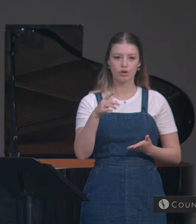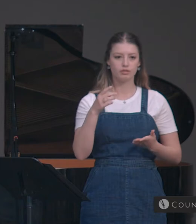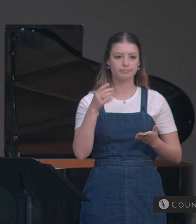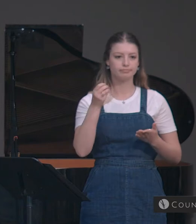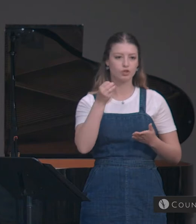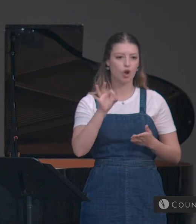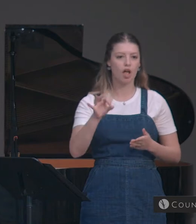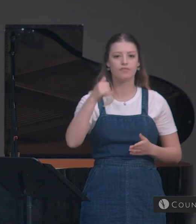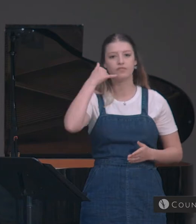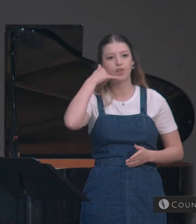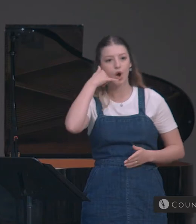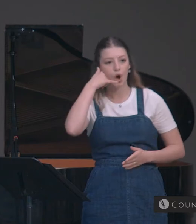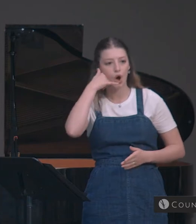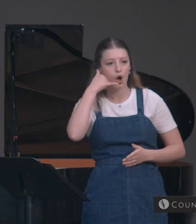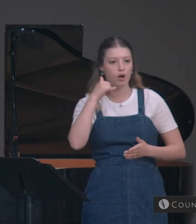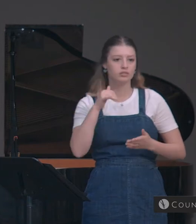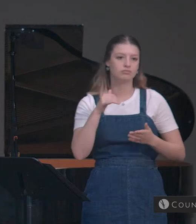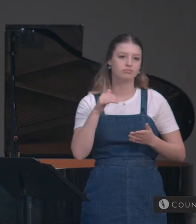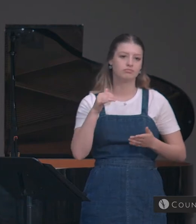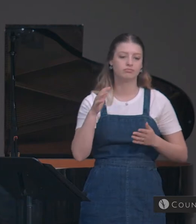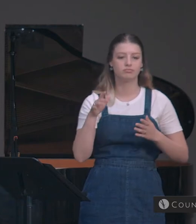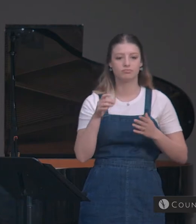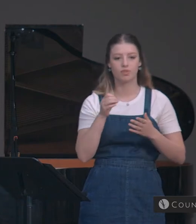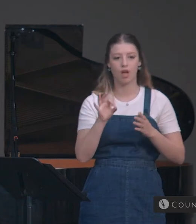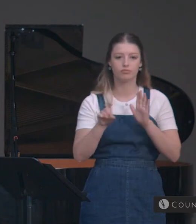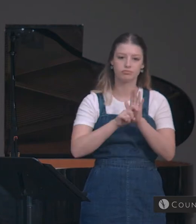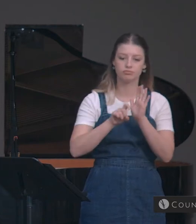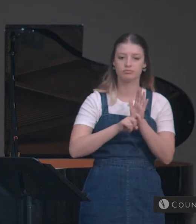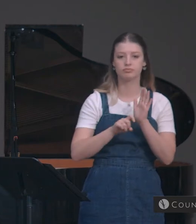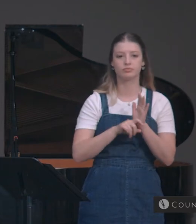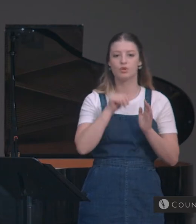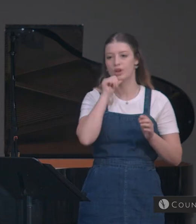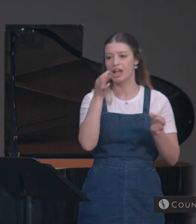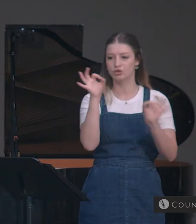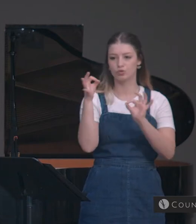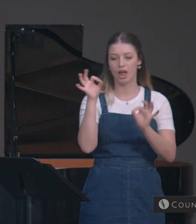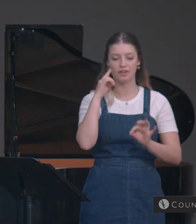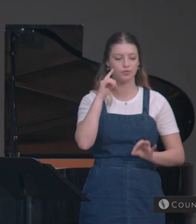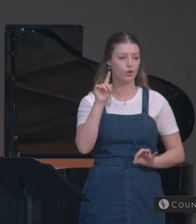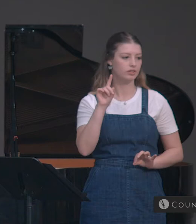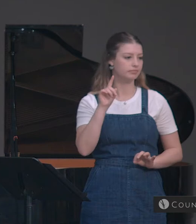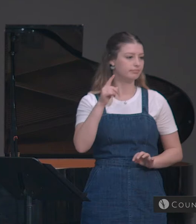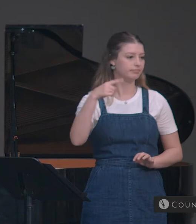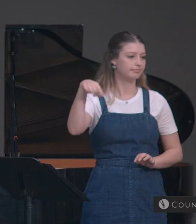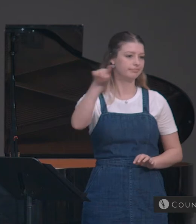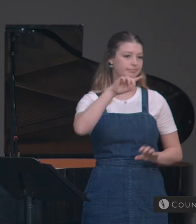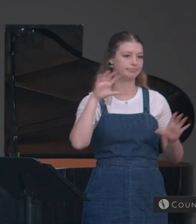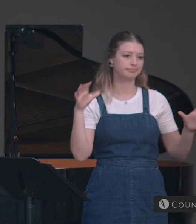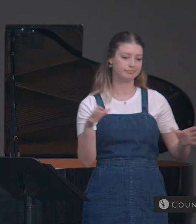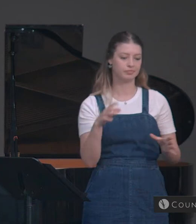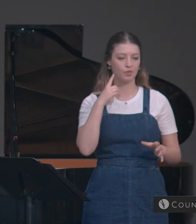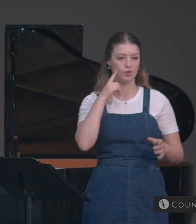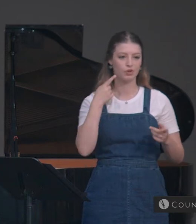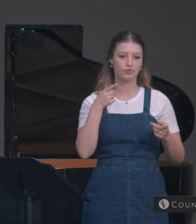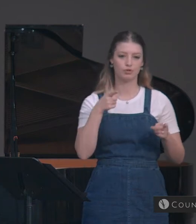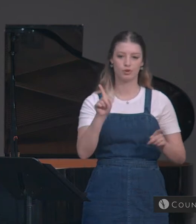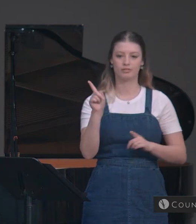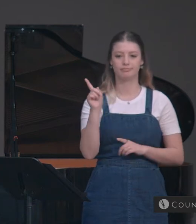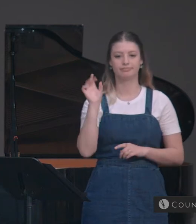your electronics, your phones and all that, so it won't be a distraction a little bit later.